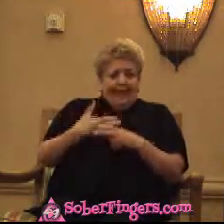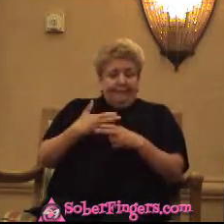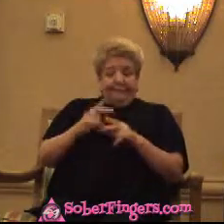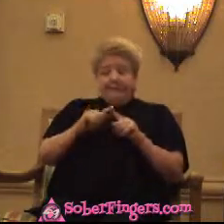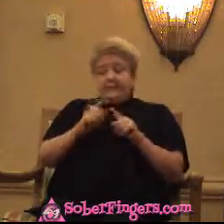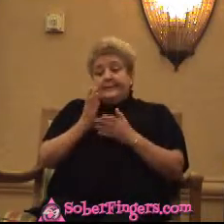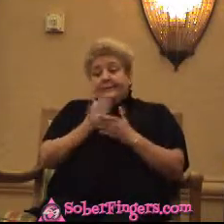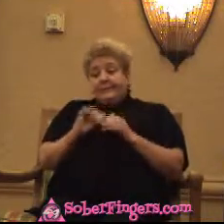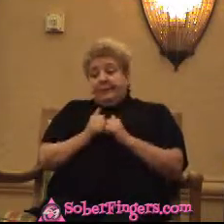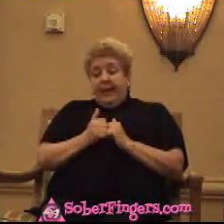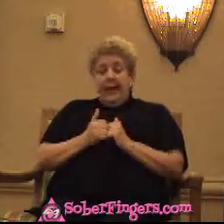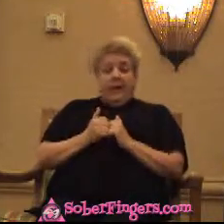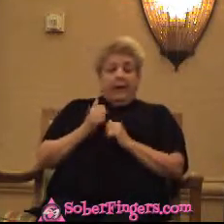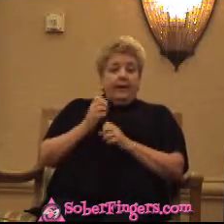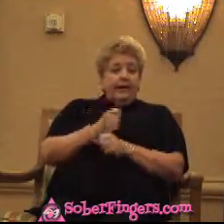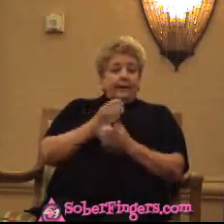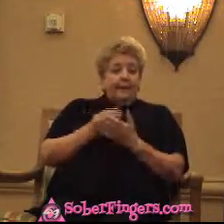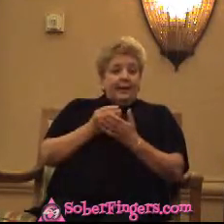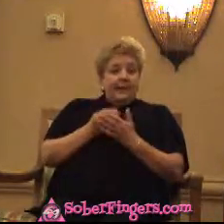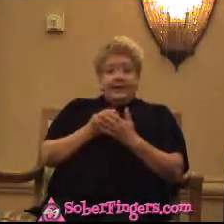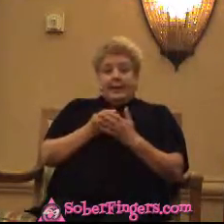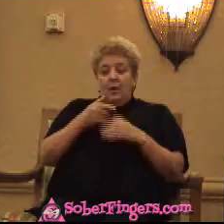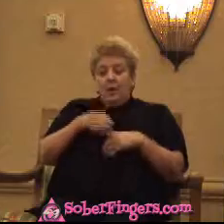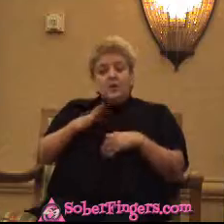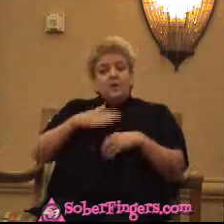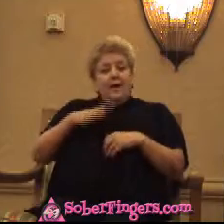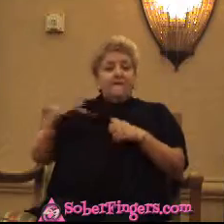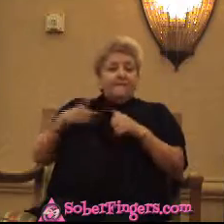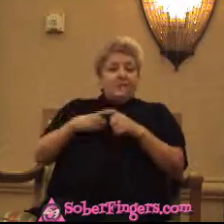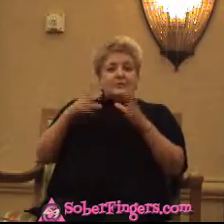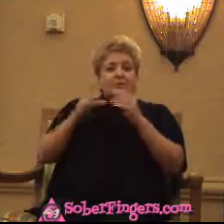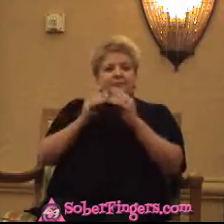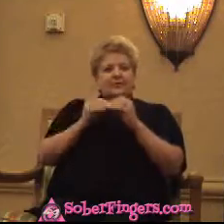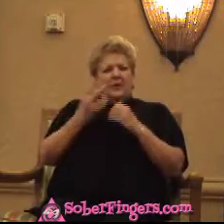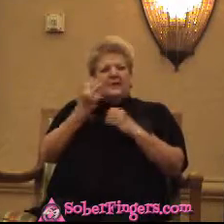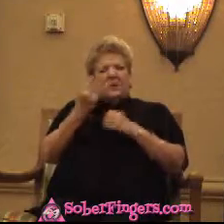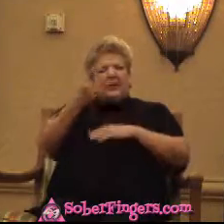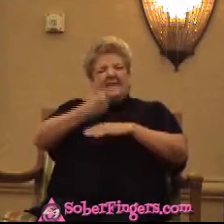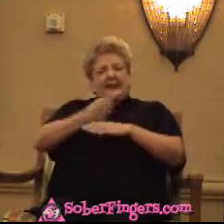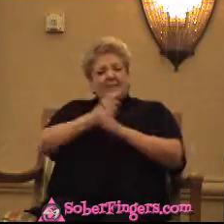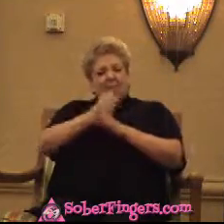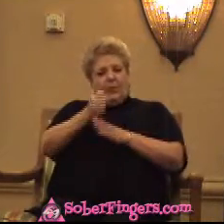we put together the money, and I went to my first convention. I was 13 days sober, something like that. Almost got the big book.